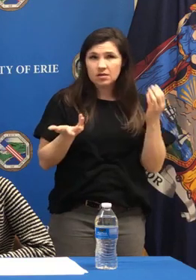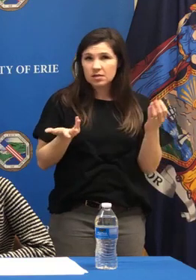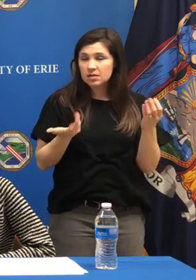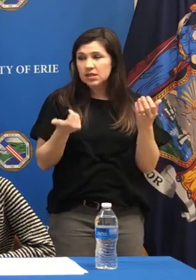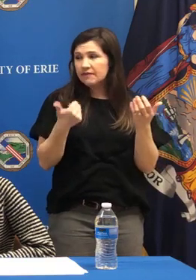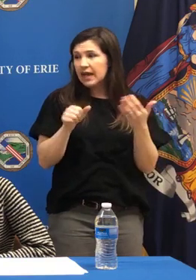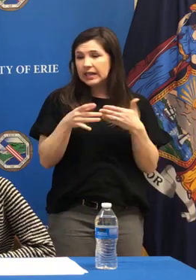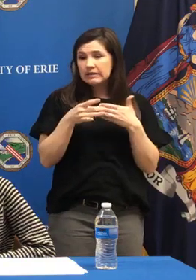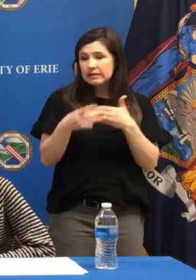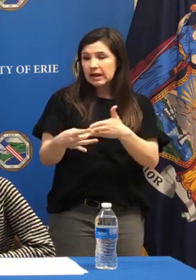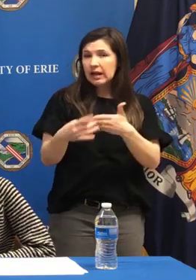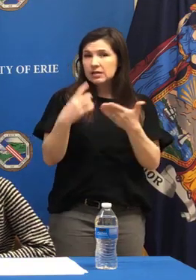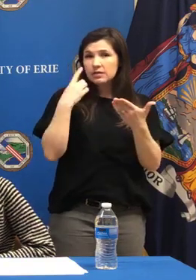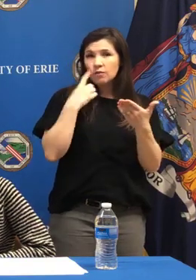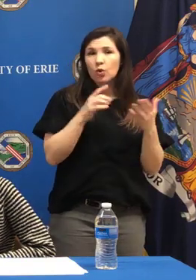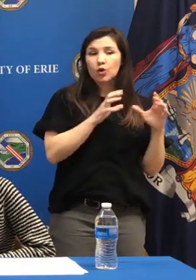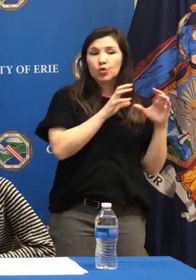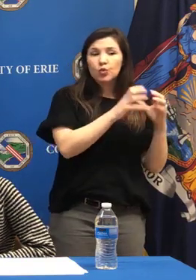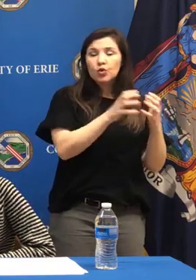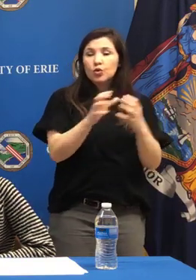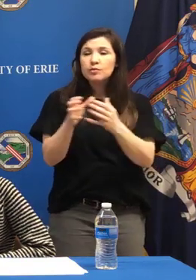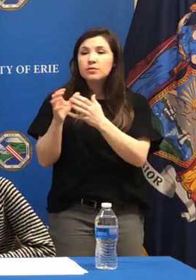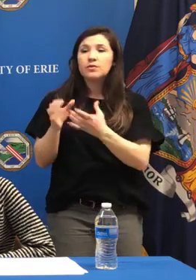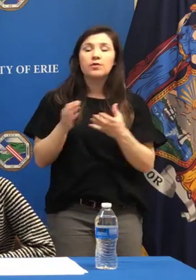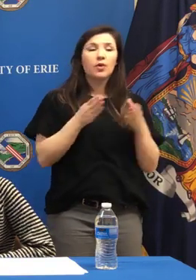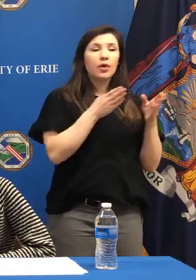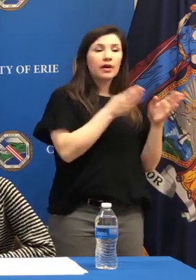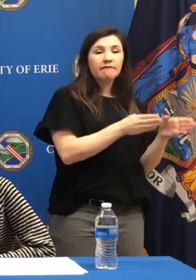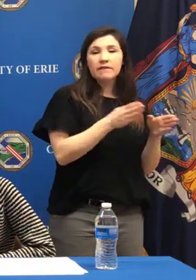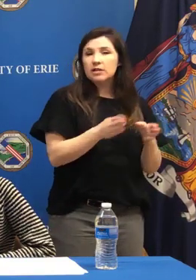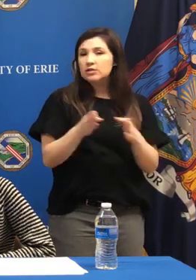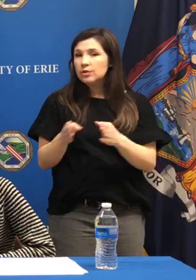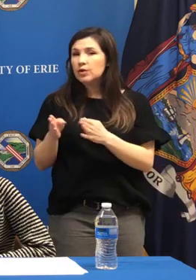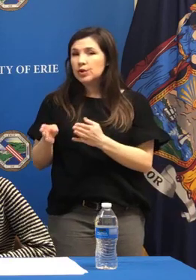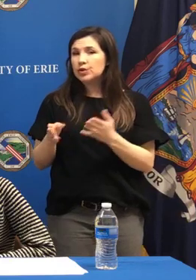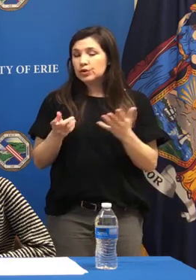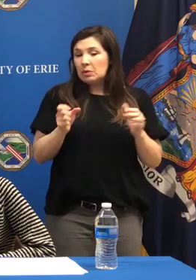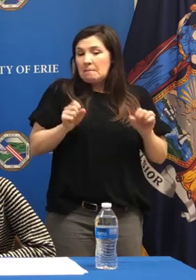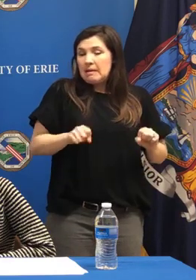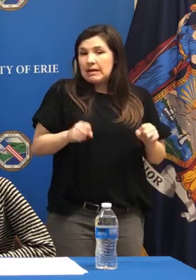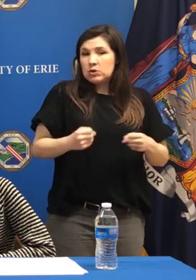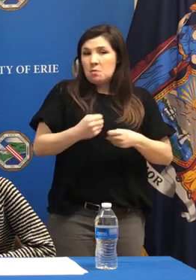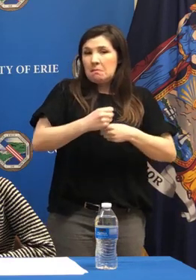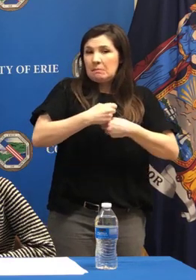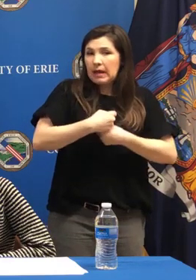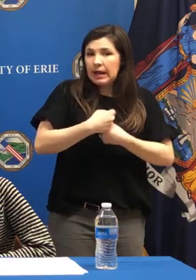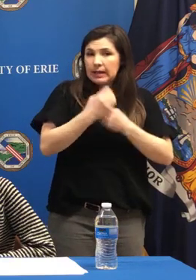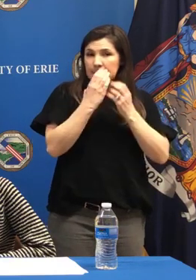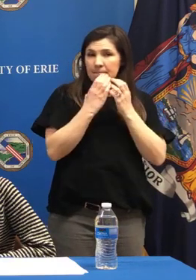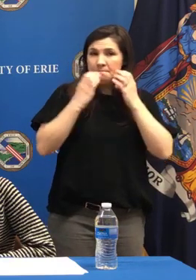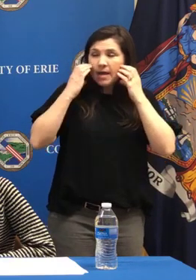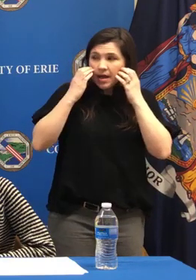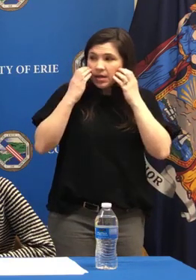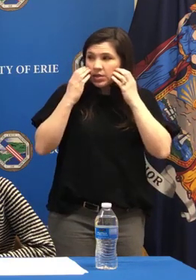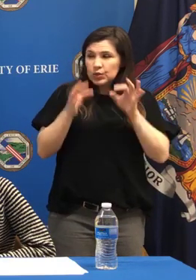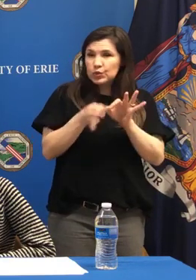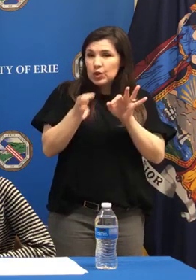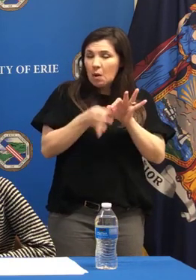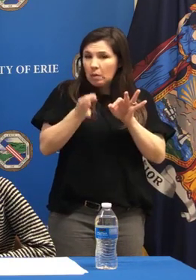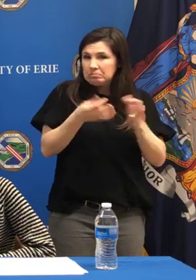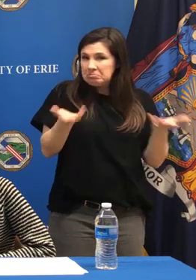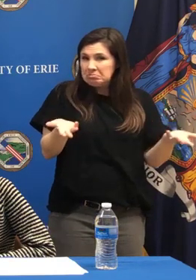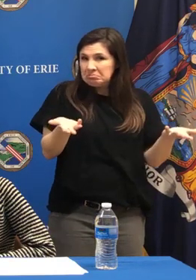any guidance for groups or individuals who have the capability to make these masks or sew them?